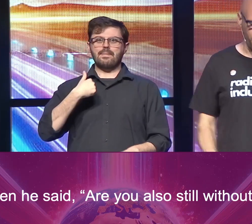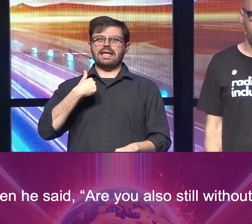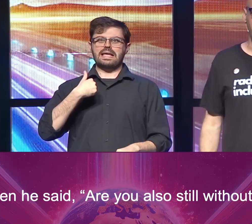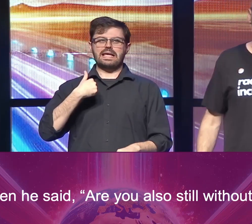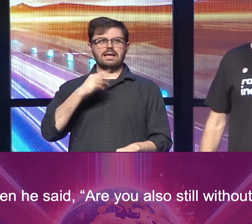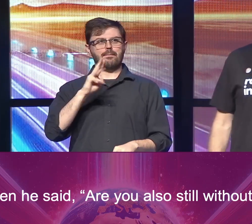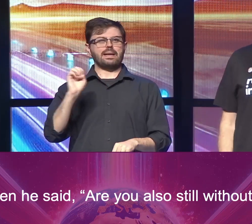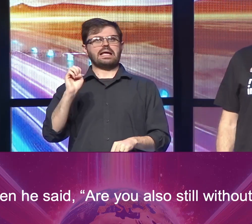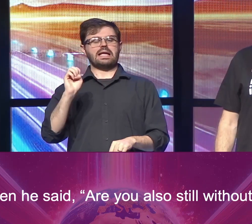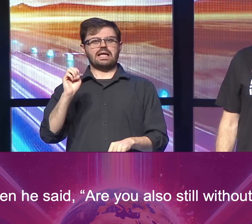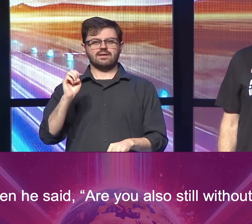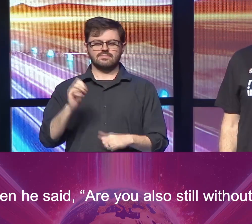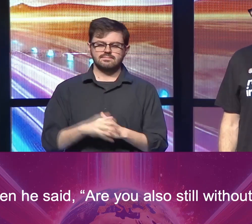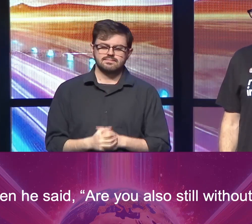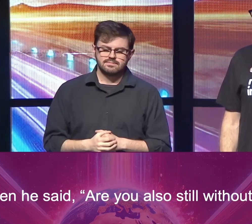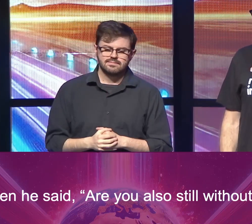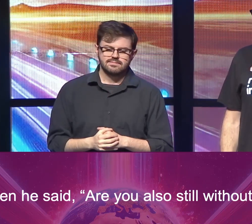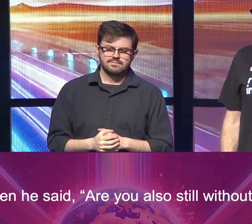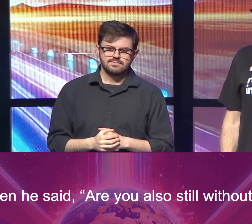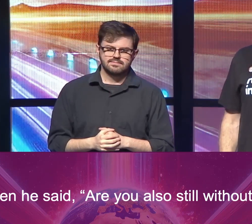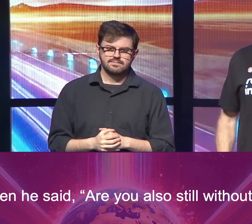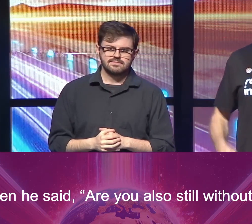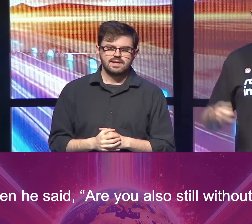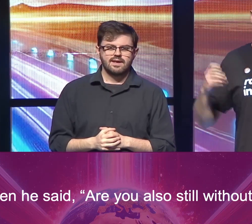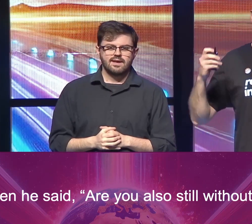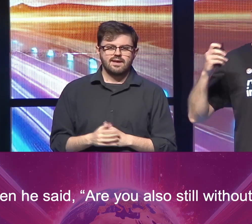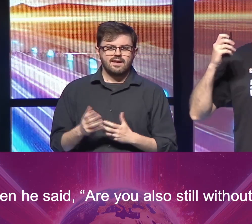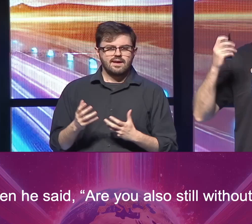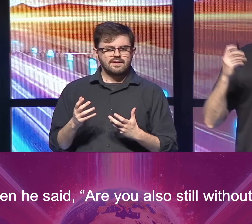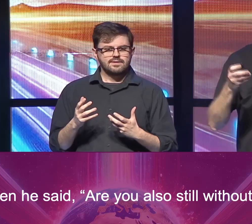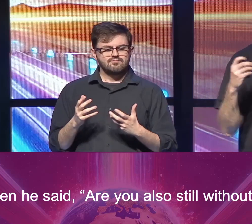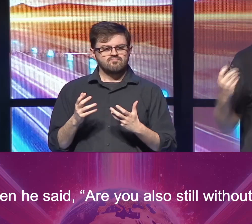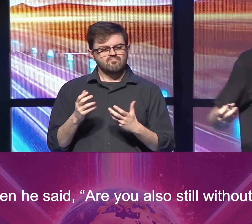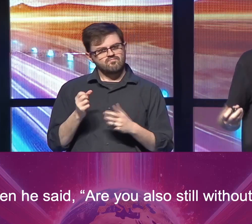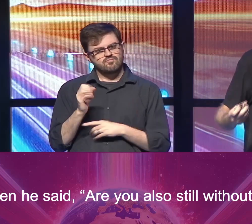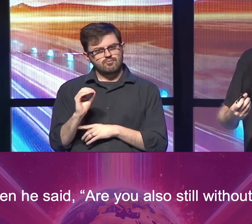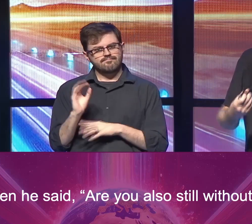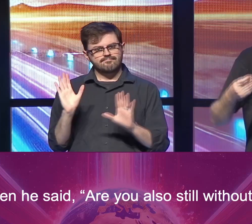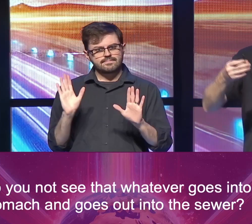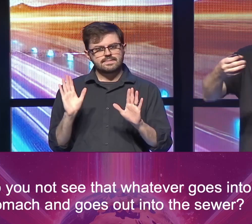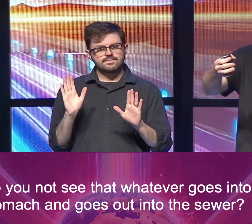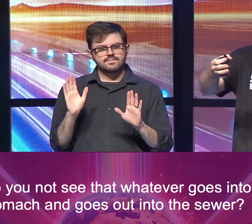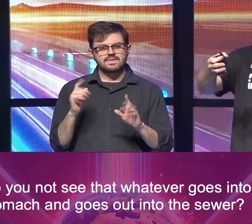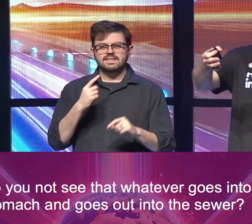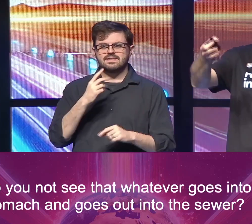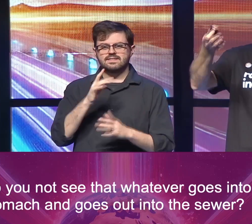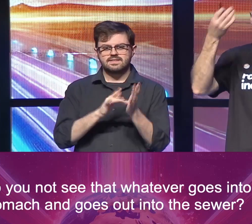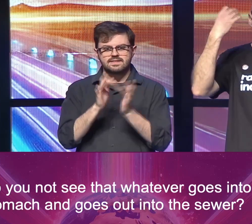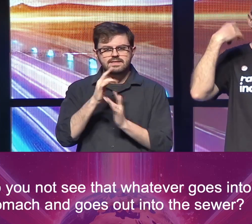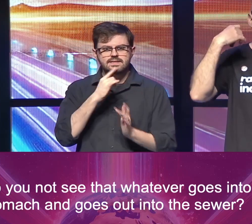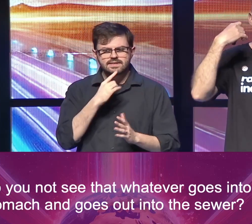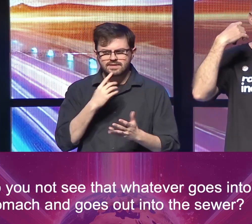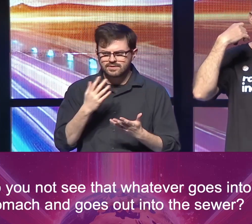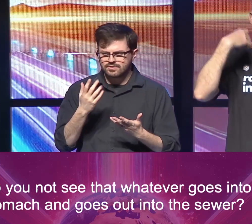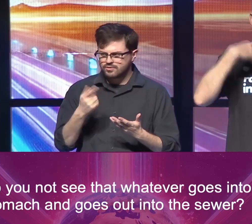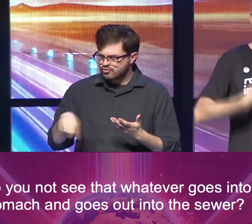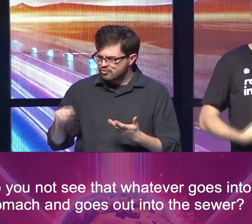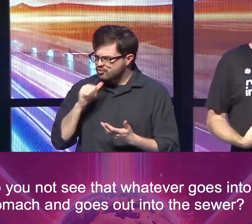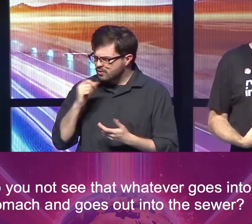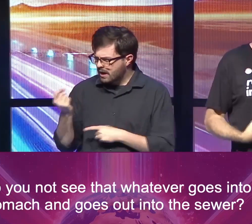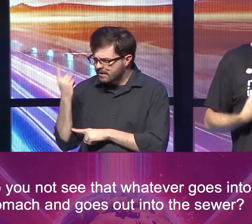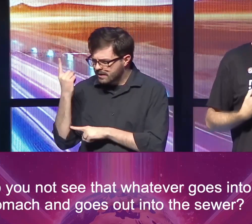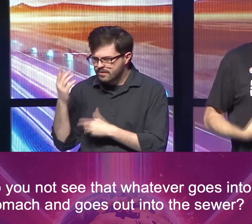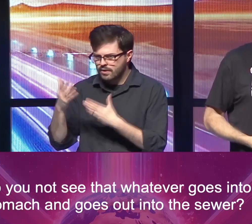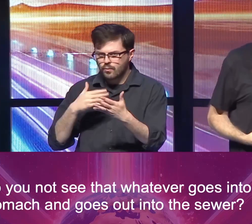probably said, why me, God? And so he says, well, don't you see that whatever goes into the mouth enters,